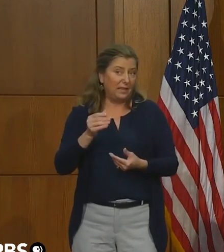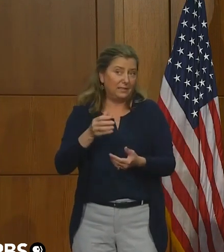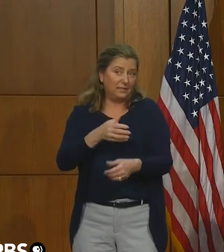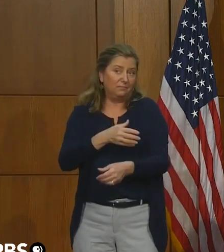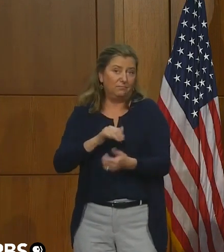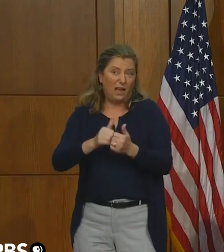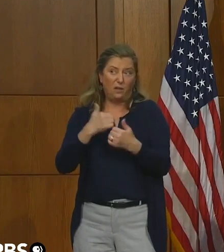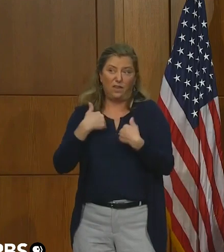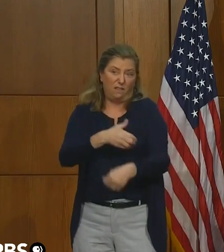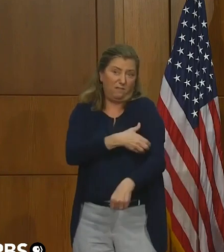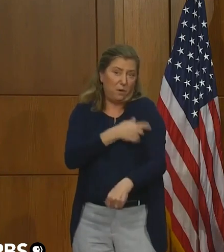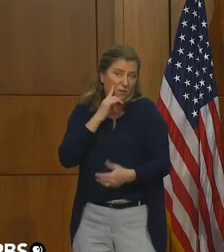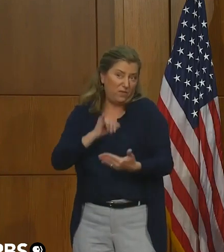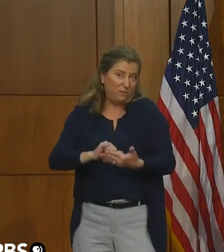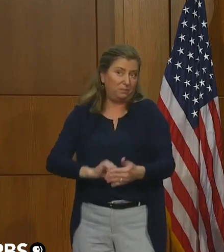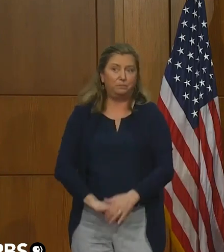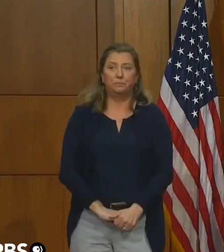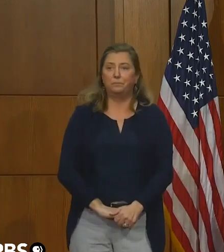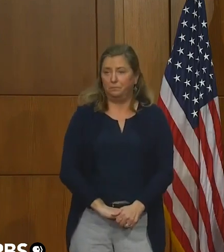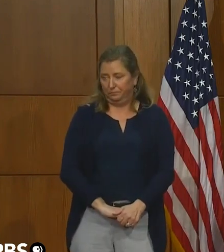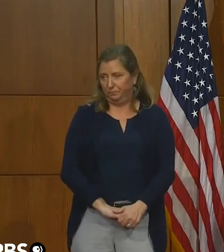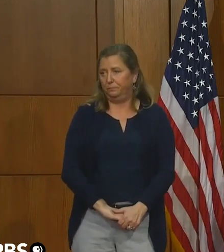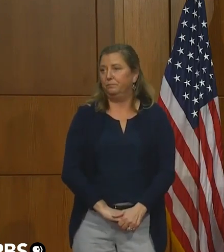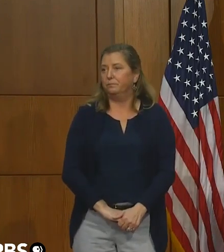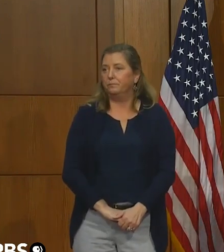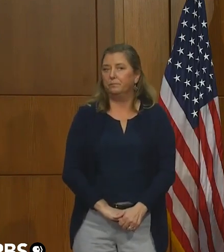enforcement mechanism. Thanks.